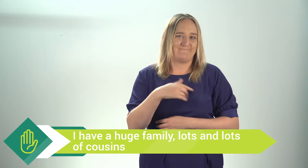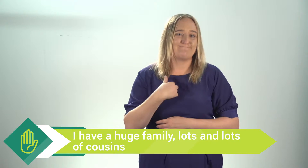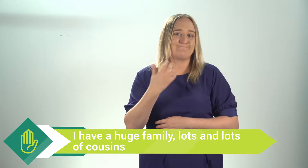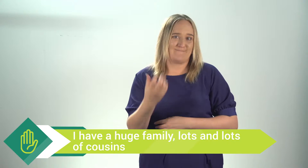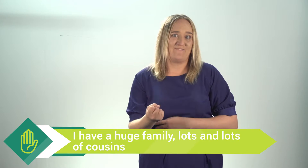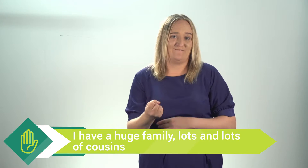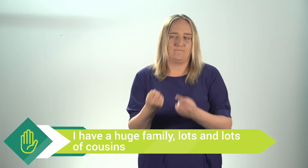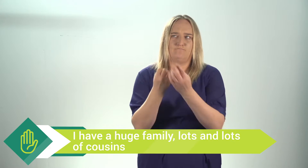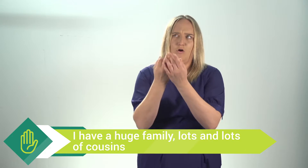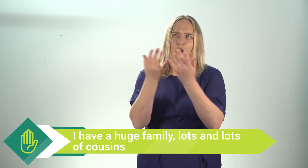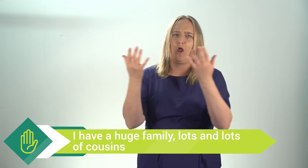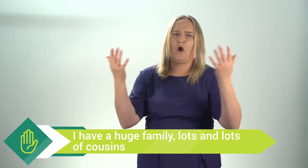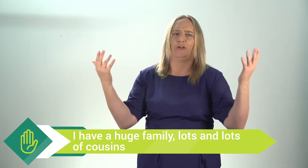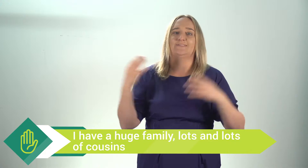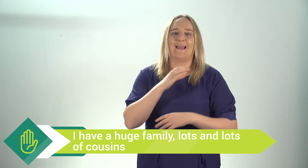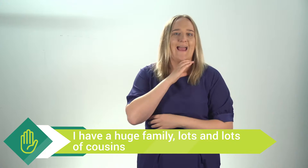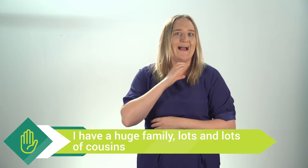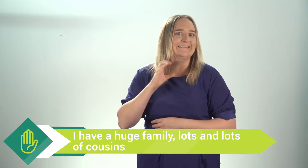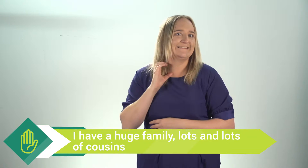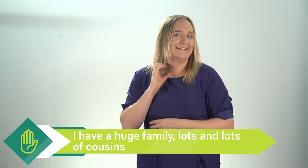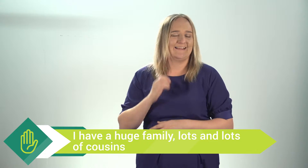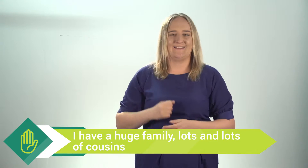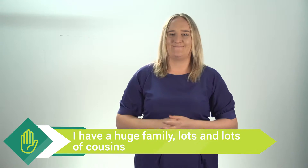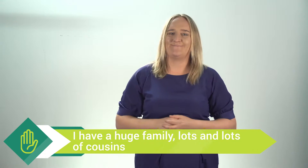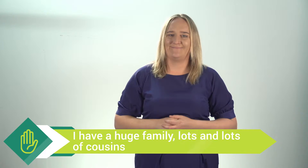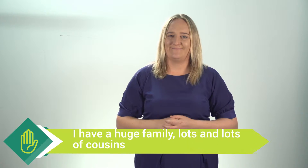I have a huge family, lots and lots of cousins.